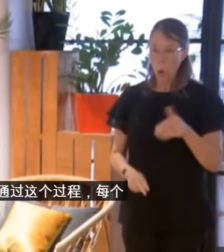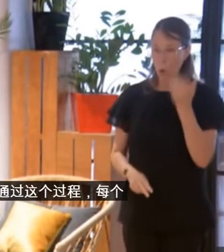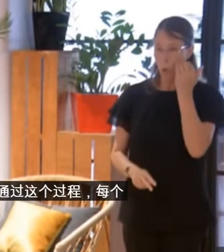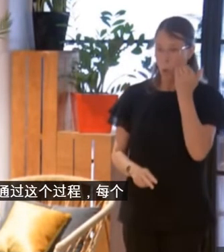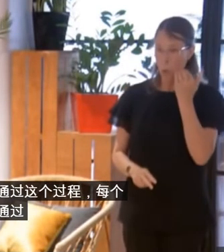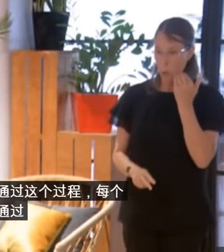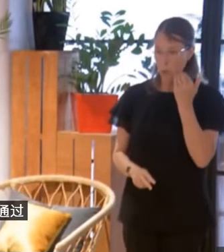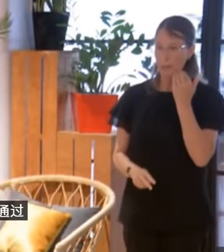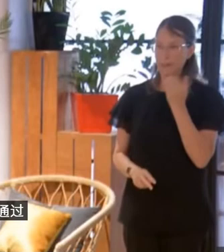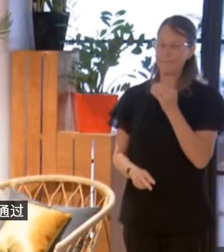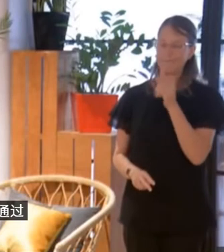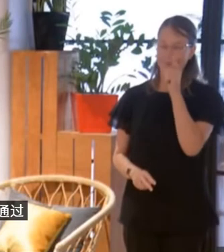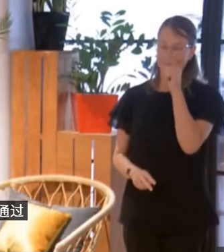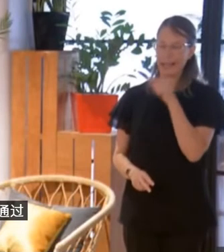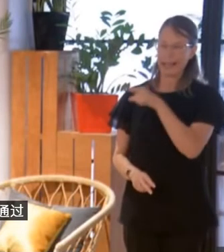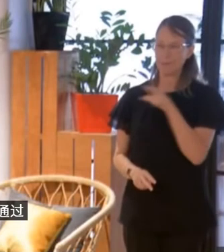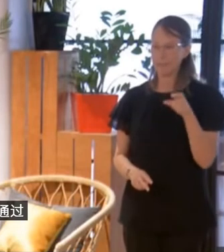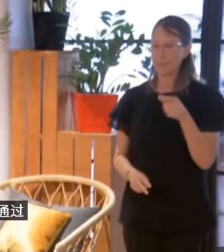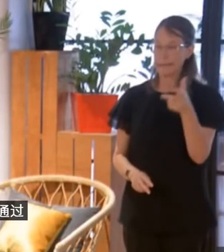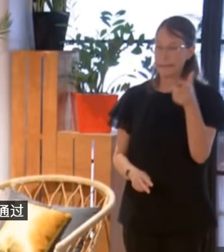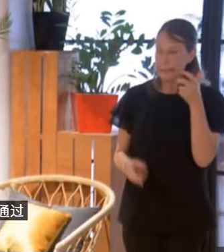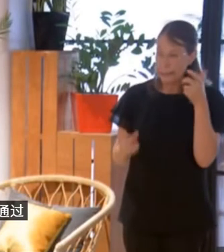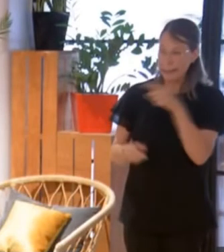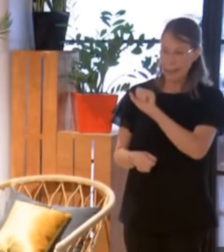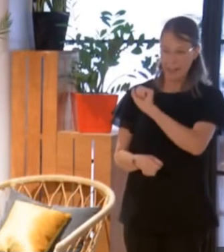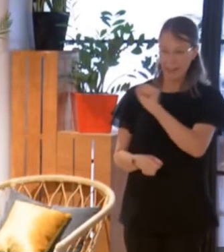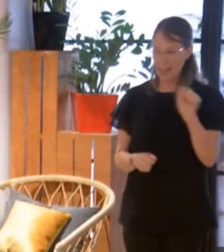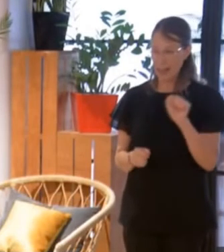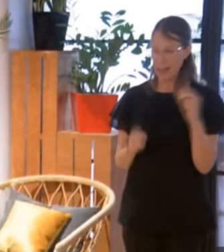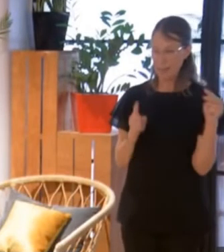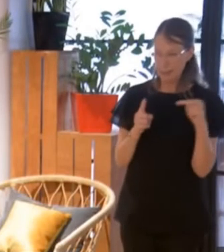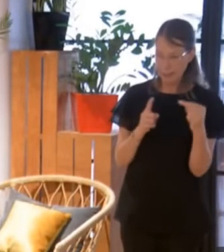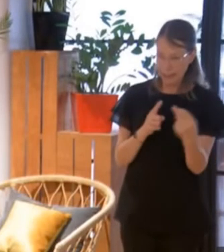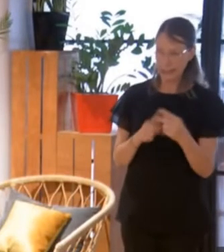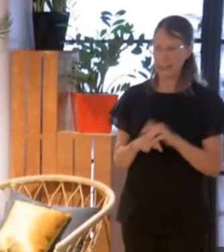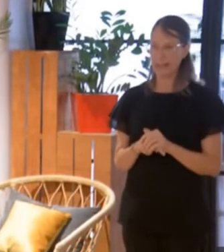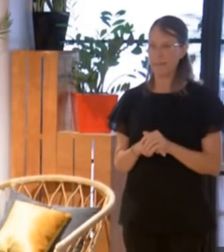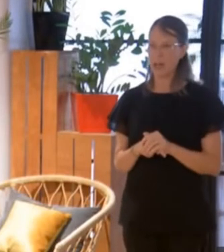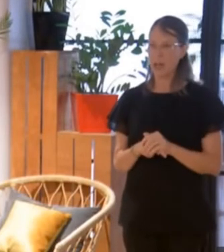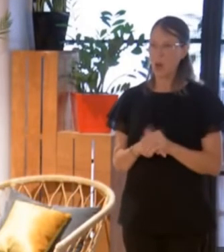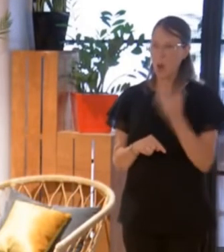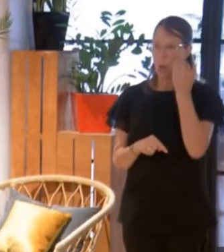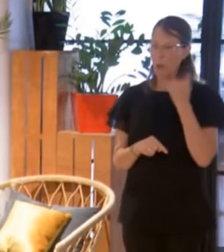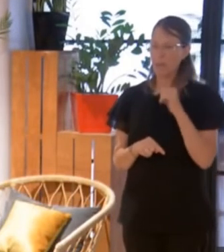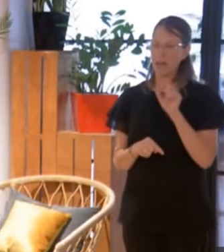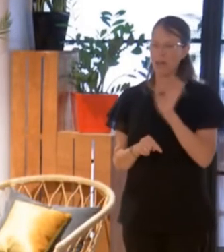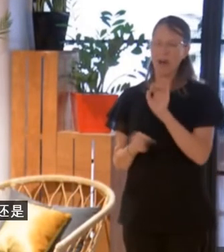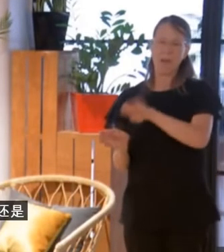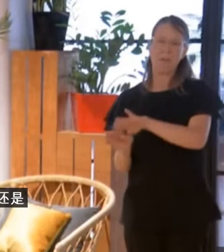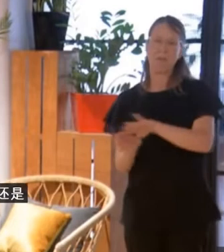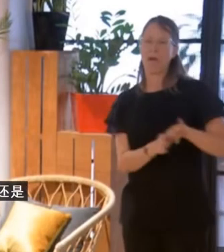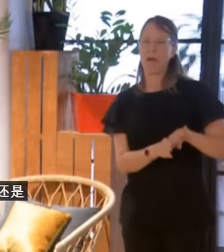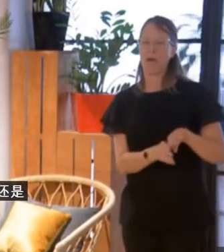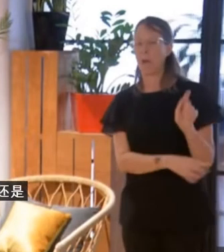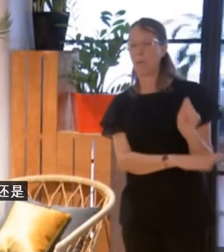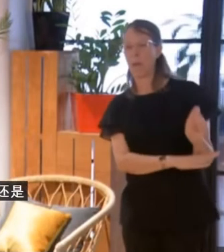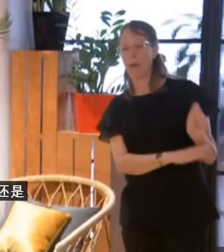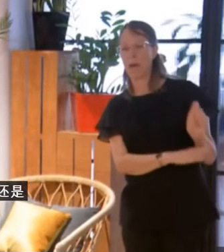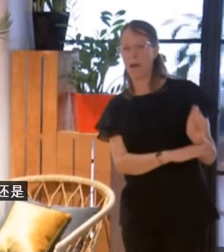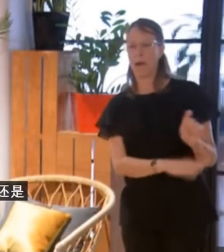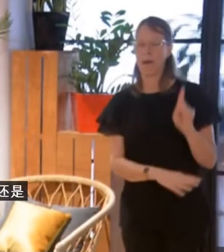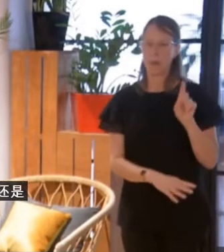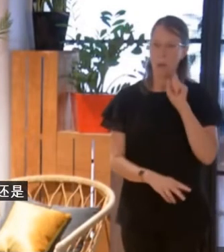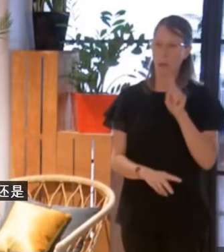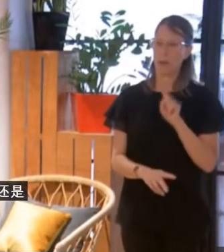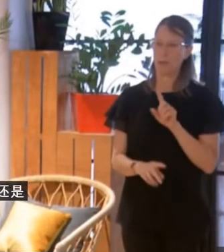the state is both heard and that women are seen wherever they are, whether they sit in New South Wales, not just in the cities but the regions,